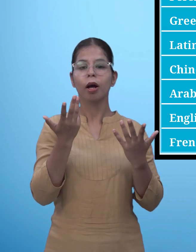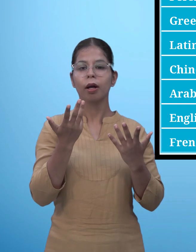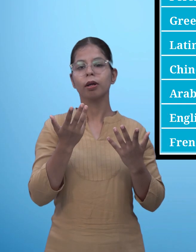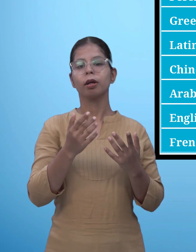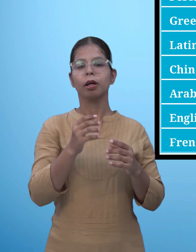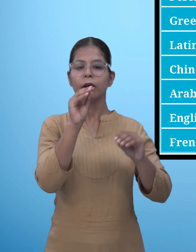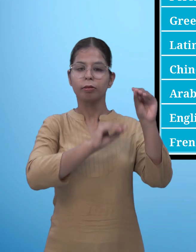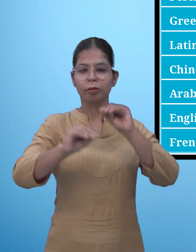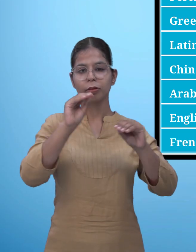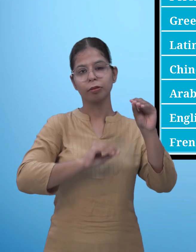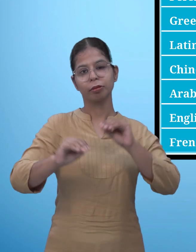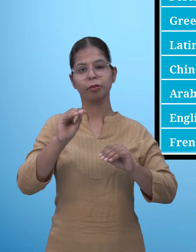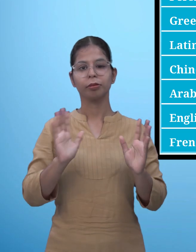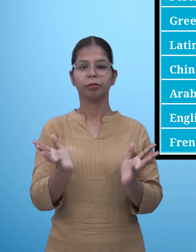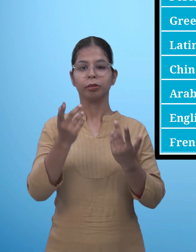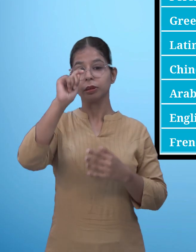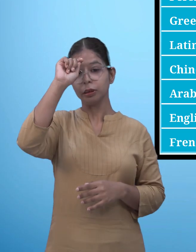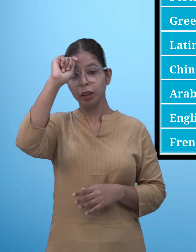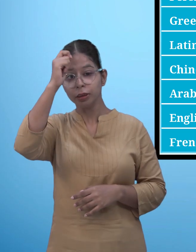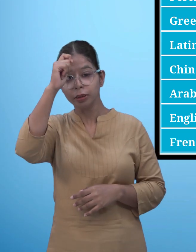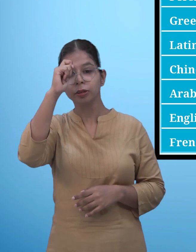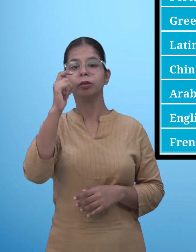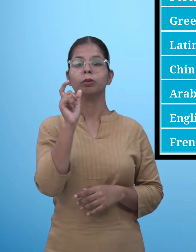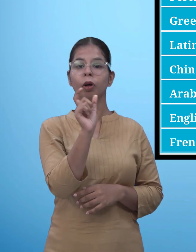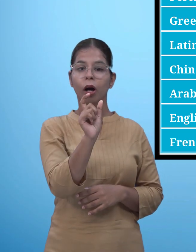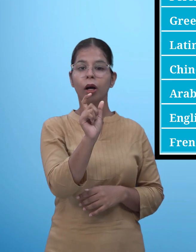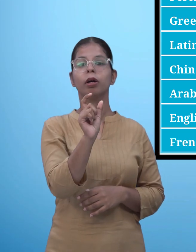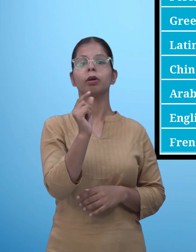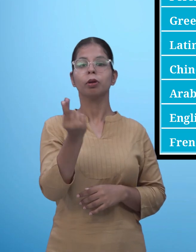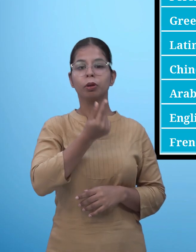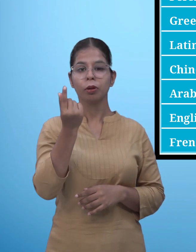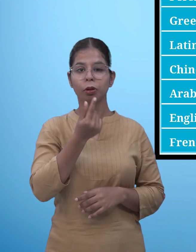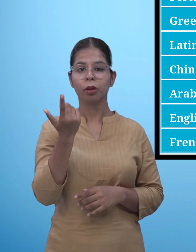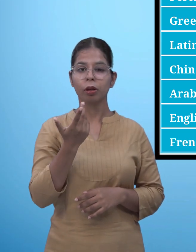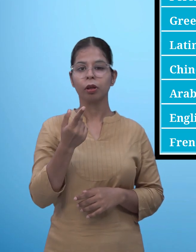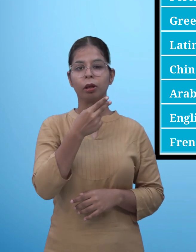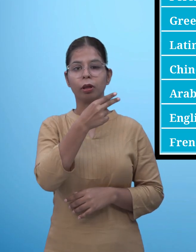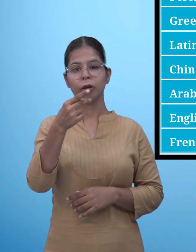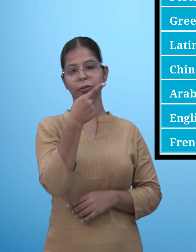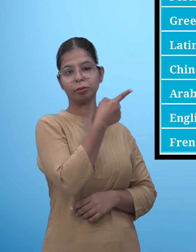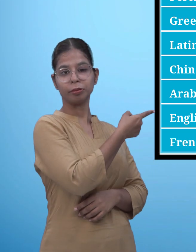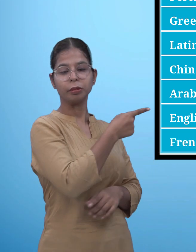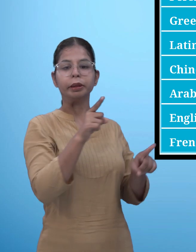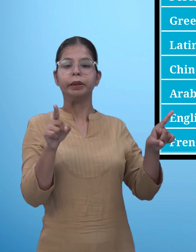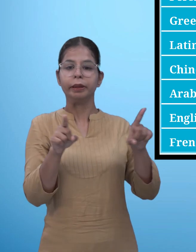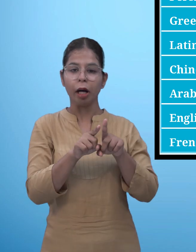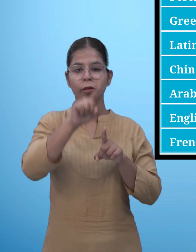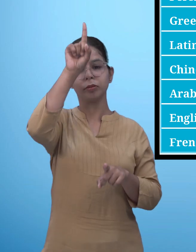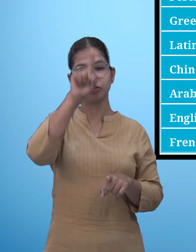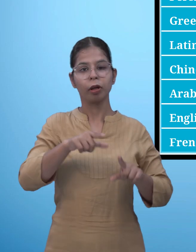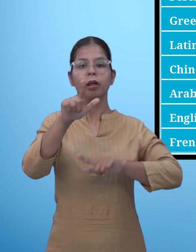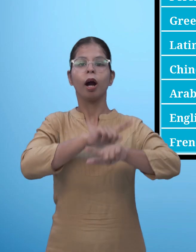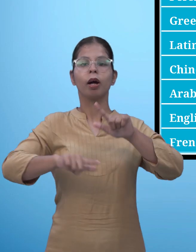blank. Arabic and Persian, blank. English, India. French,